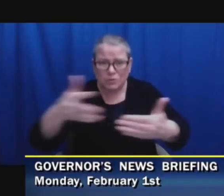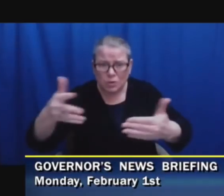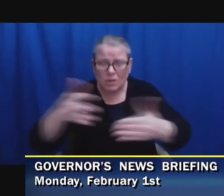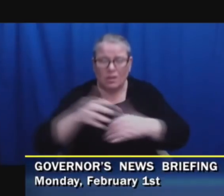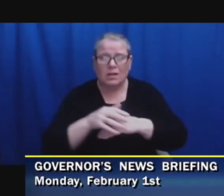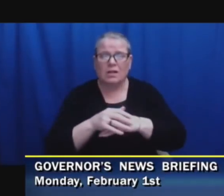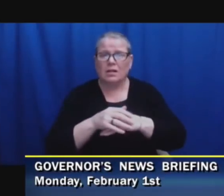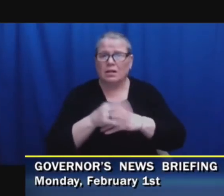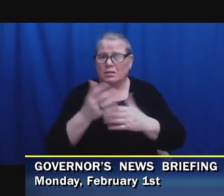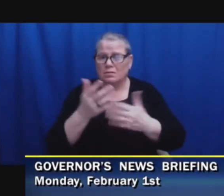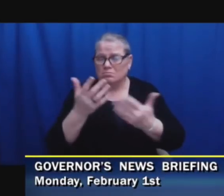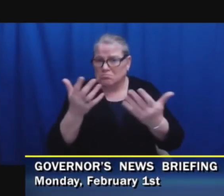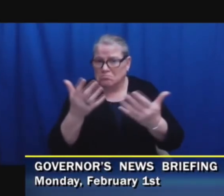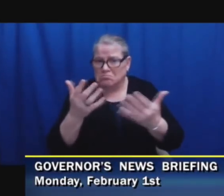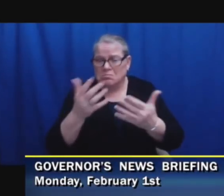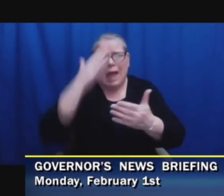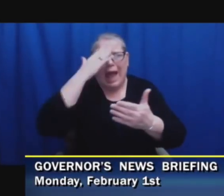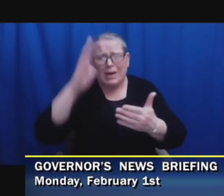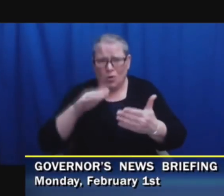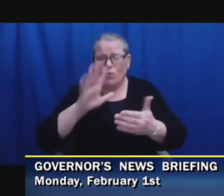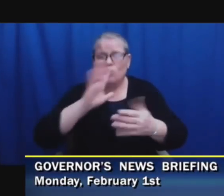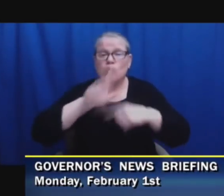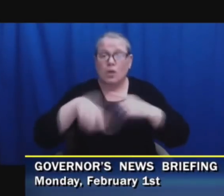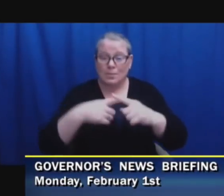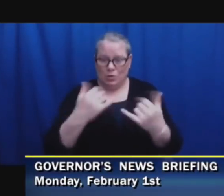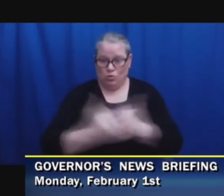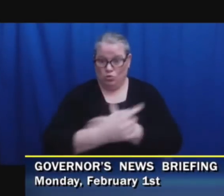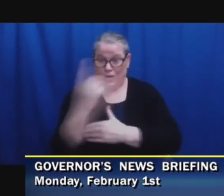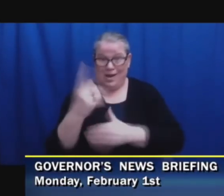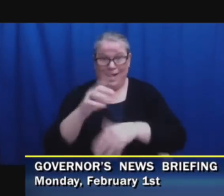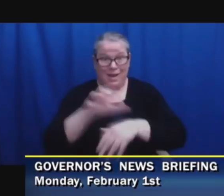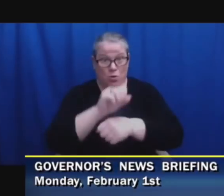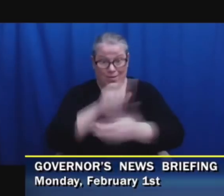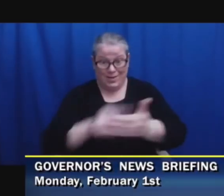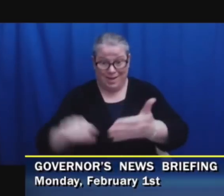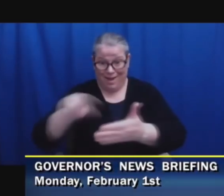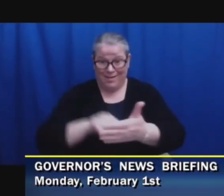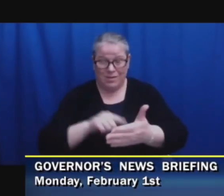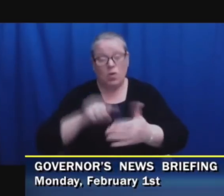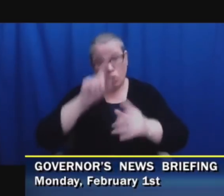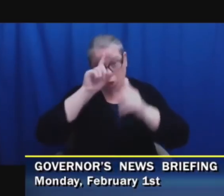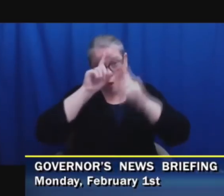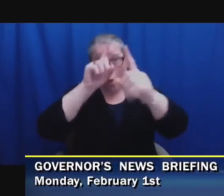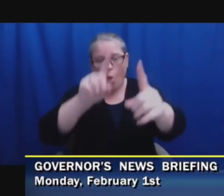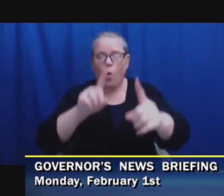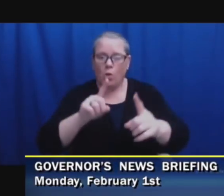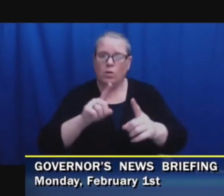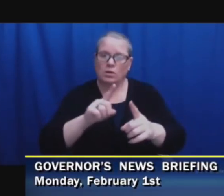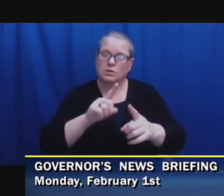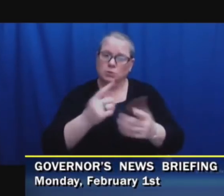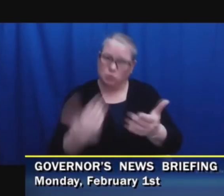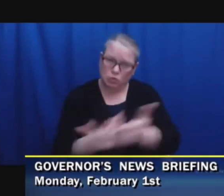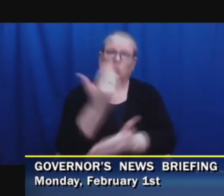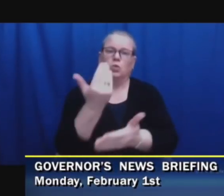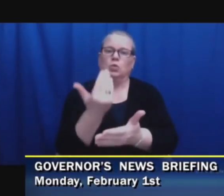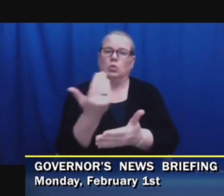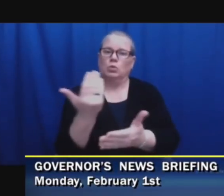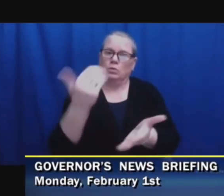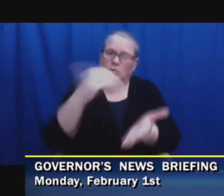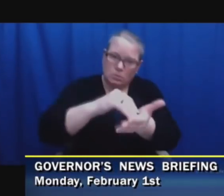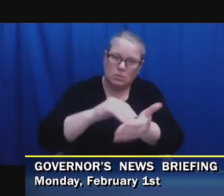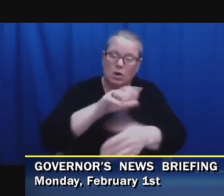of rescheduling and getting people vaccinated by Sunday. So I'm just wondering, any estimates on if there's going to be any